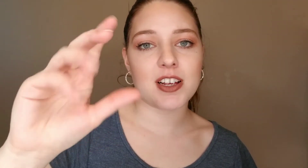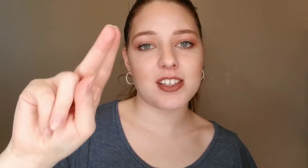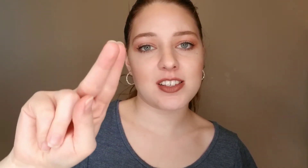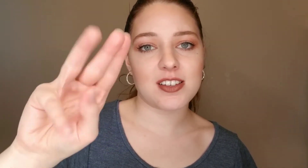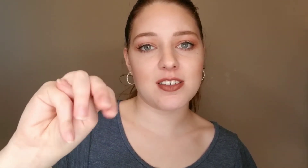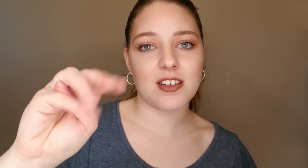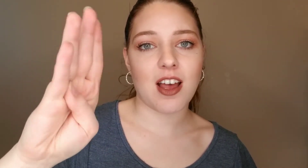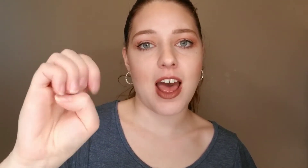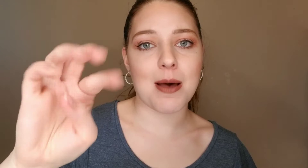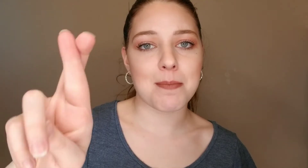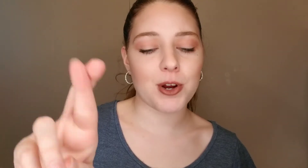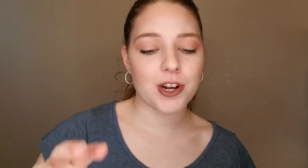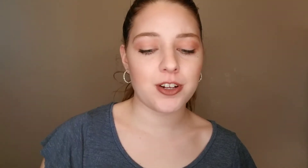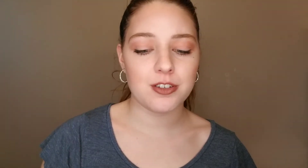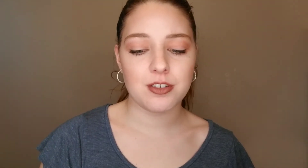Cypress Umber.